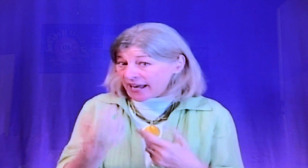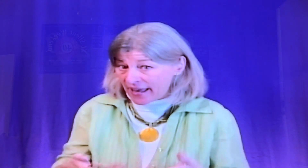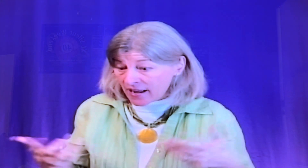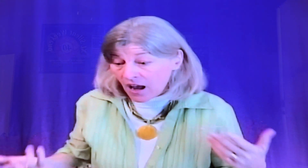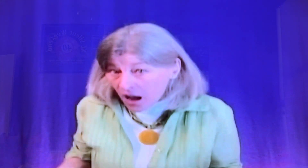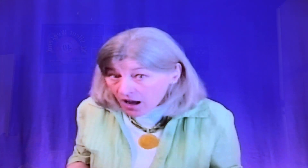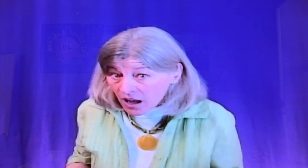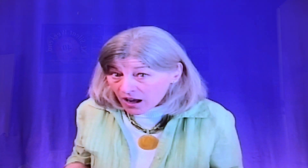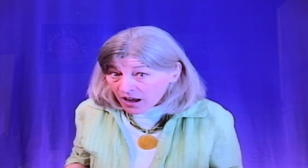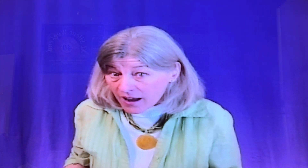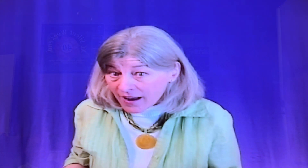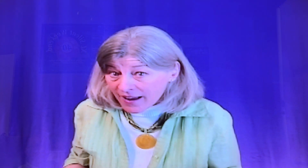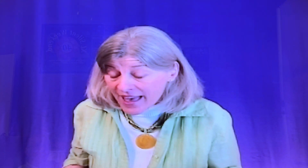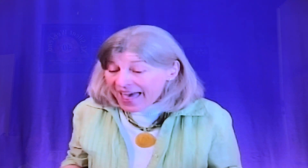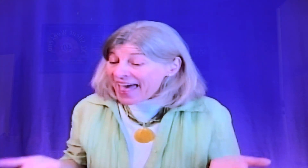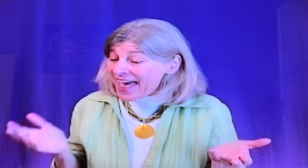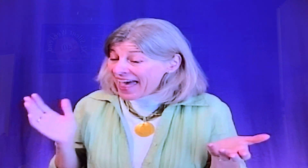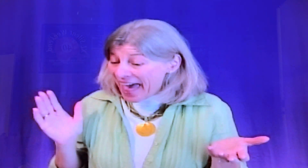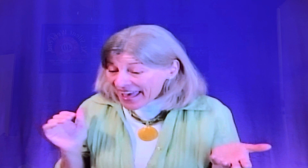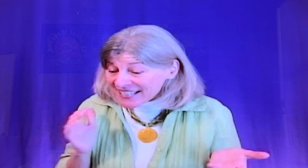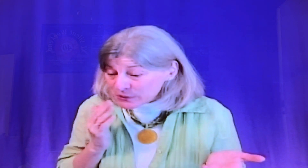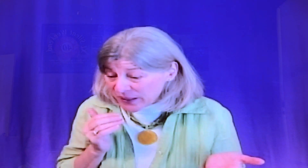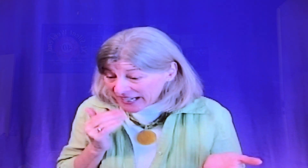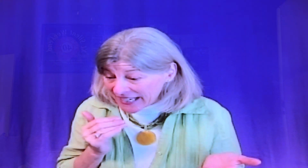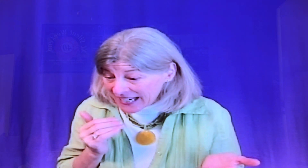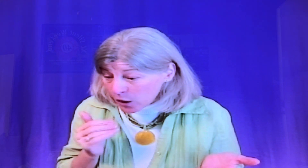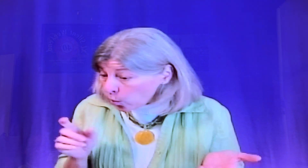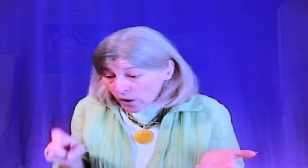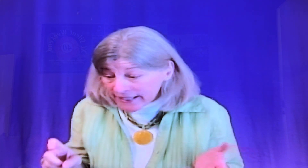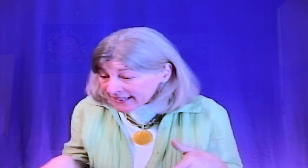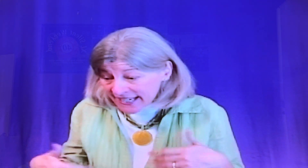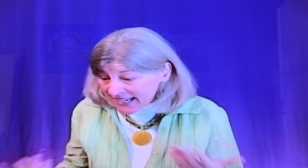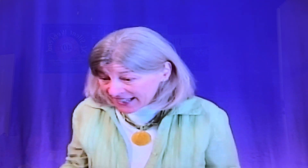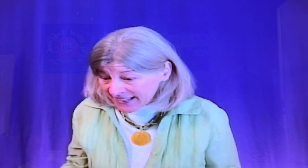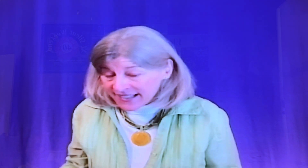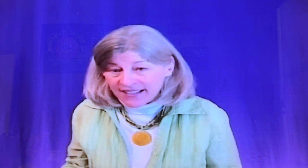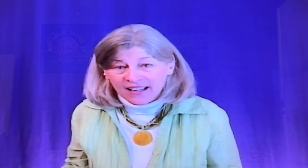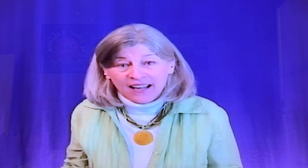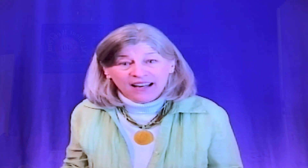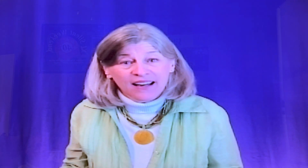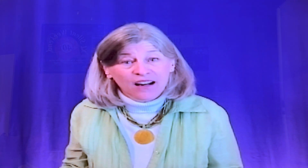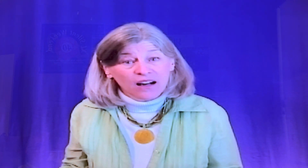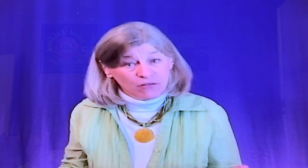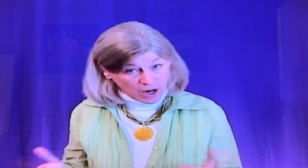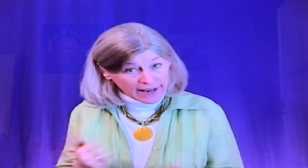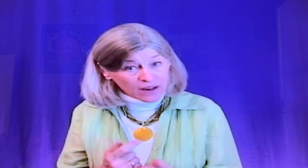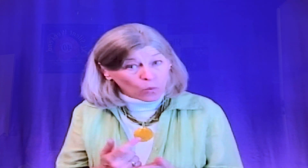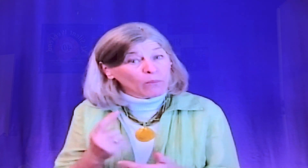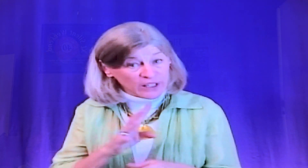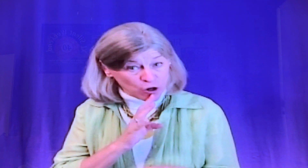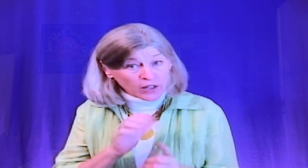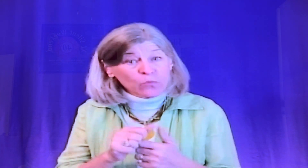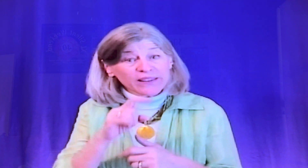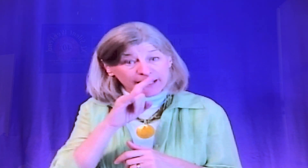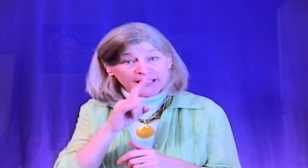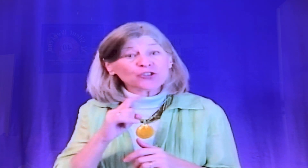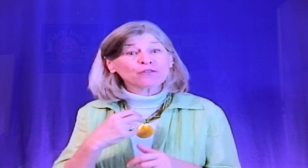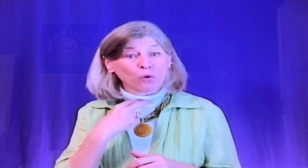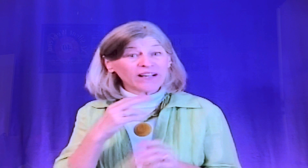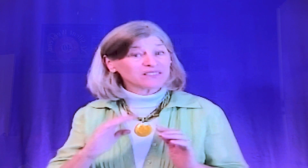say, hey sweetie, what do you need? Right? When we're talking with kids, your voice, the